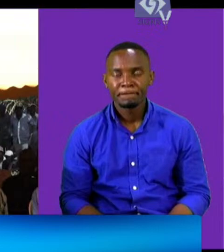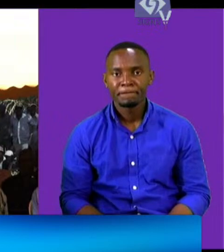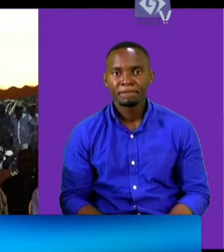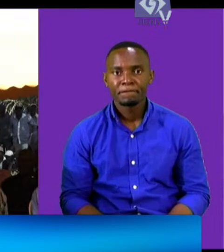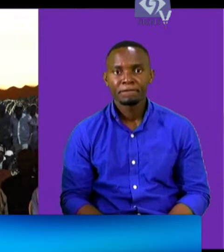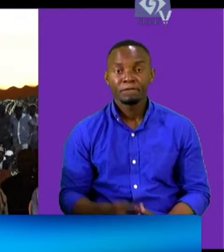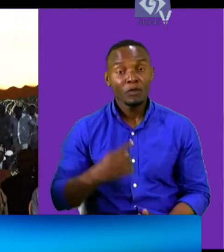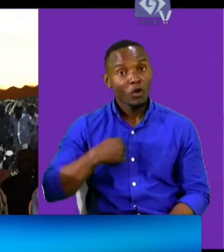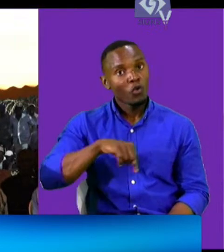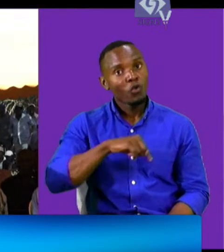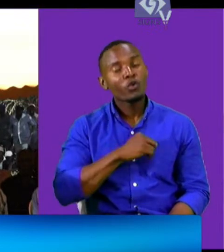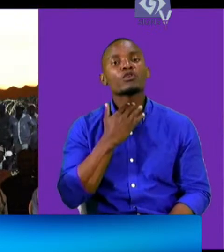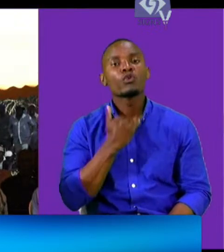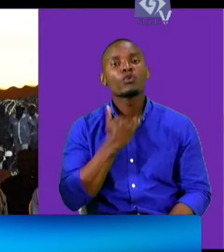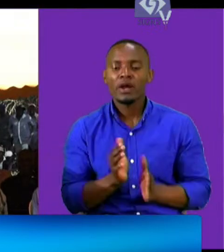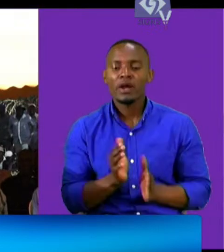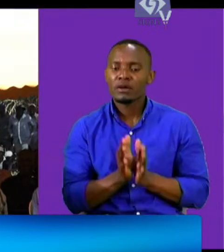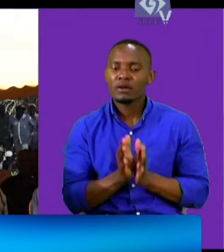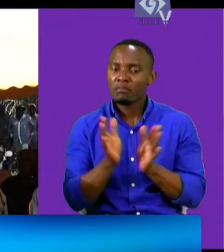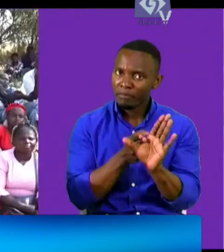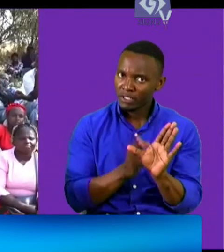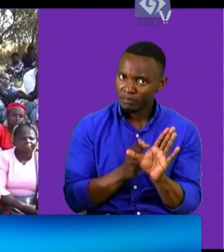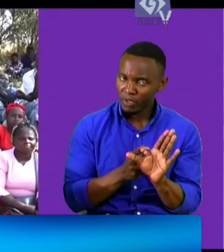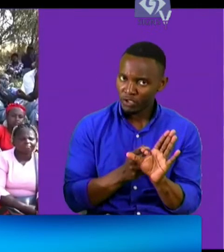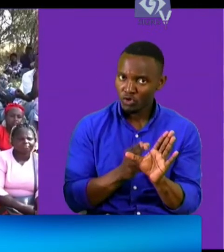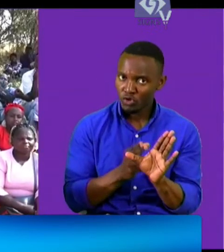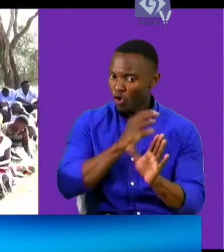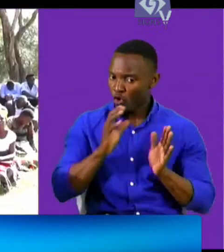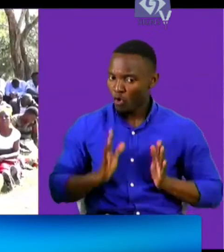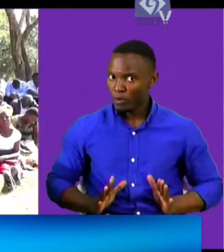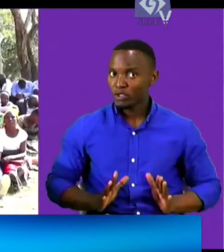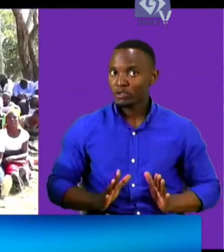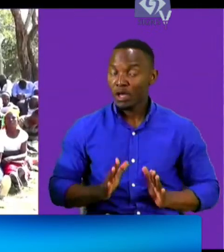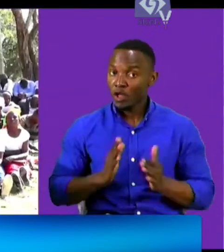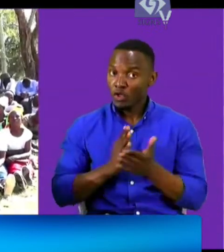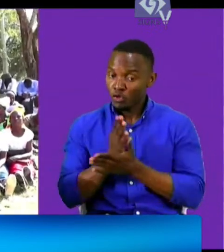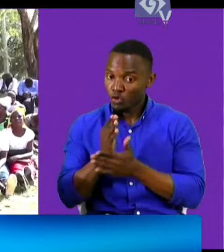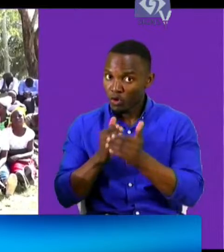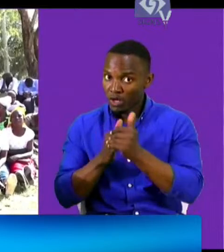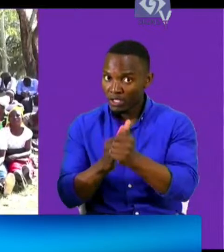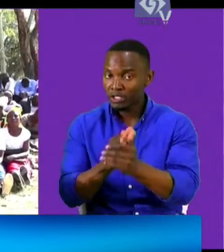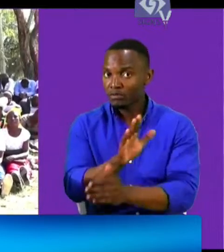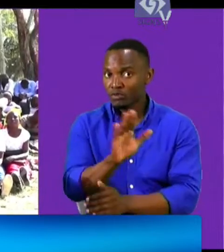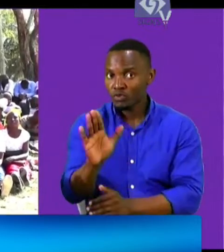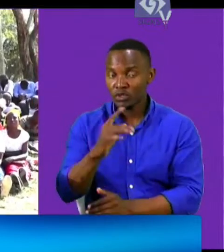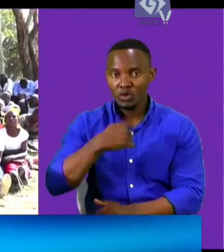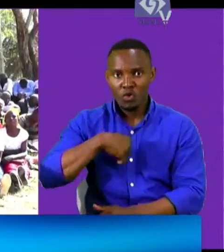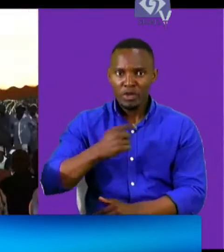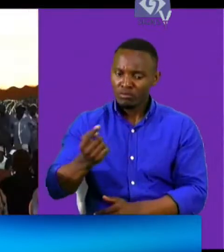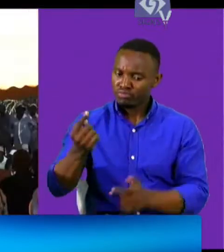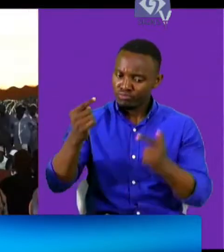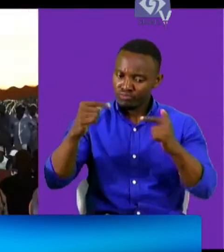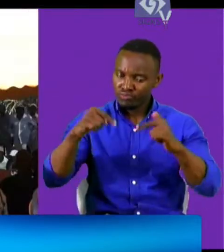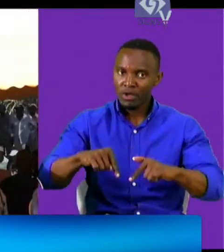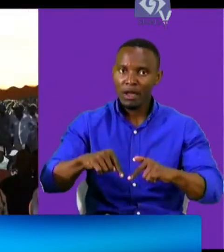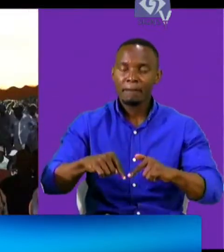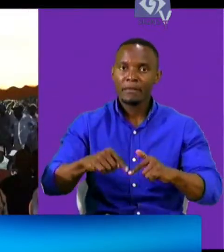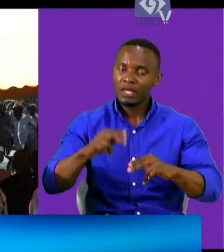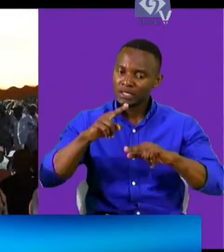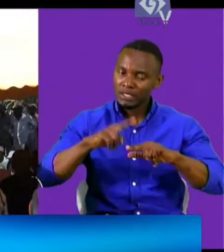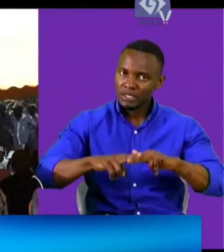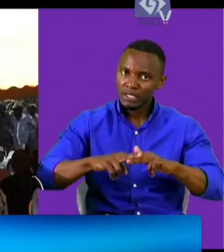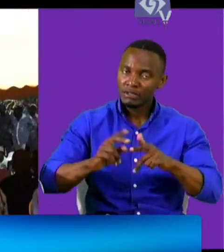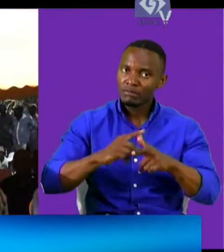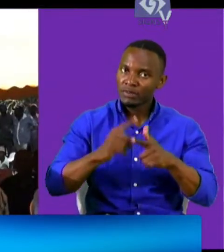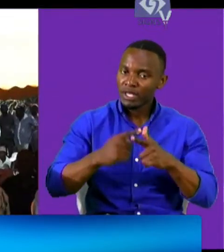Sisi tunataka public participation. Bwana Commissioner, kwa uongozi wako tuitwe hapa Makema, tukuje tukae chini tuseme